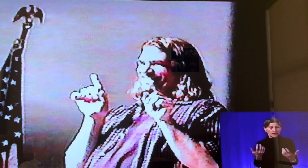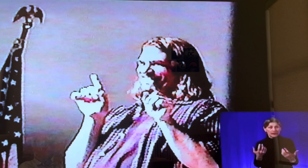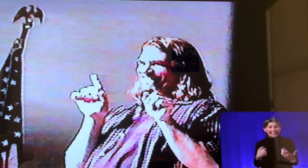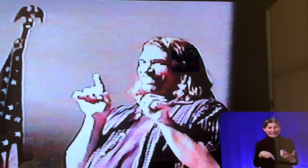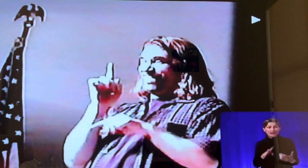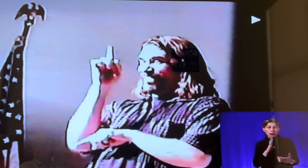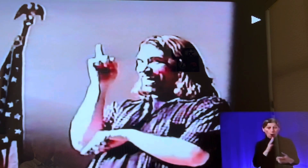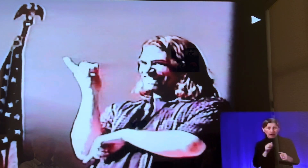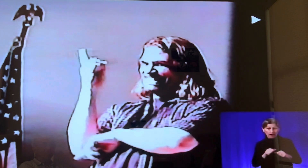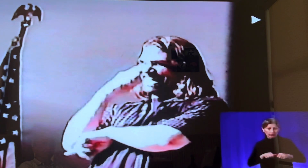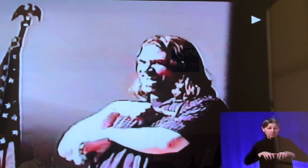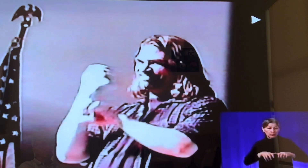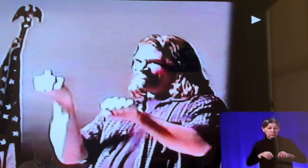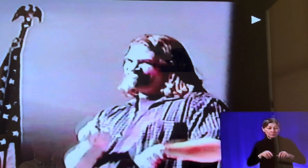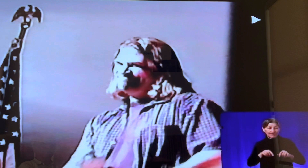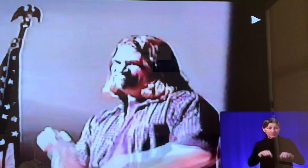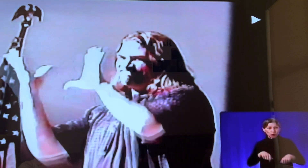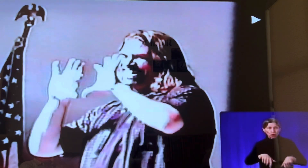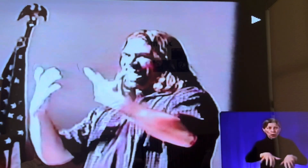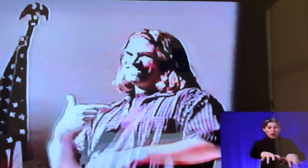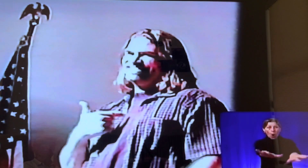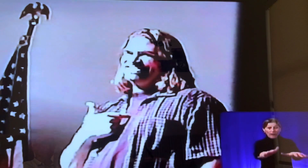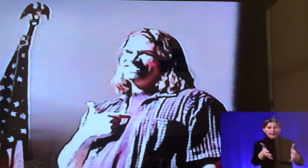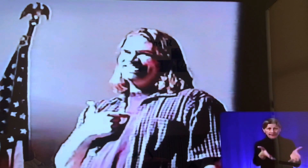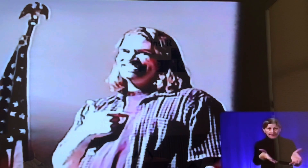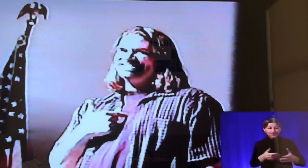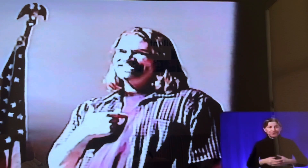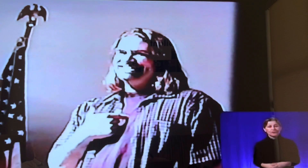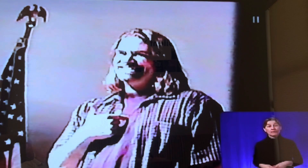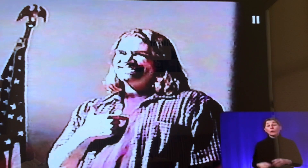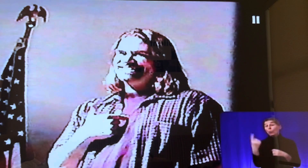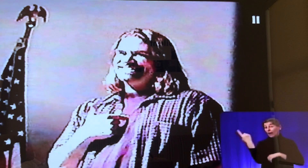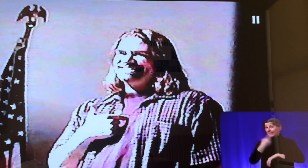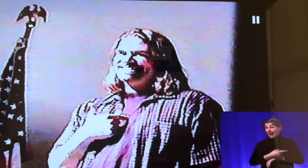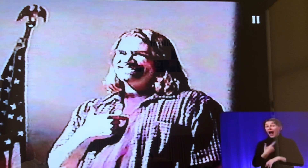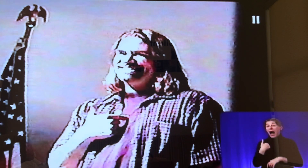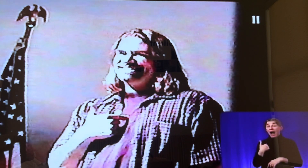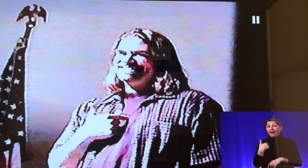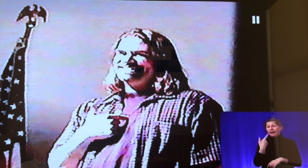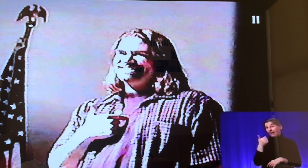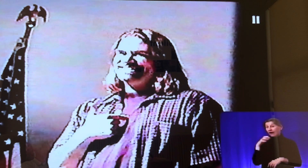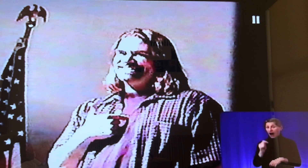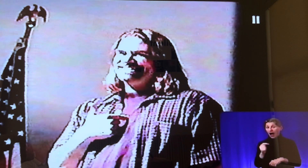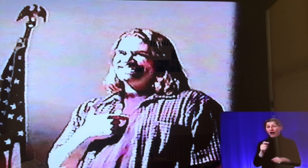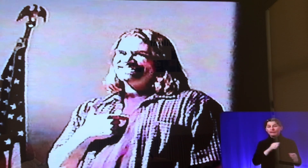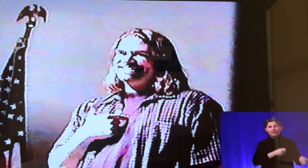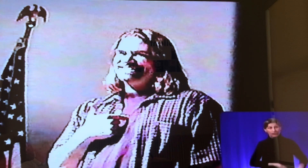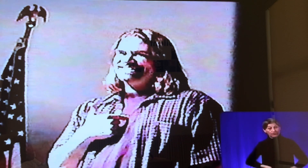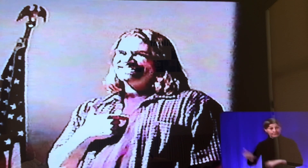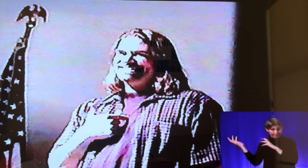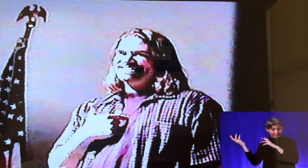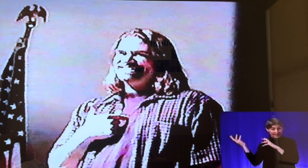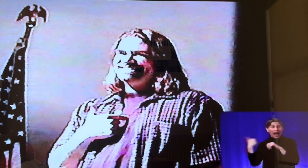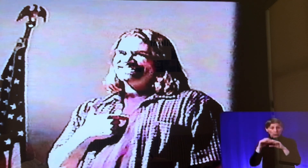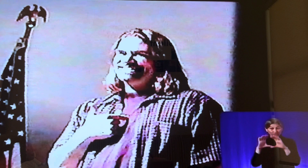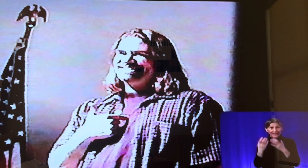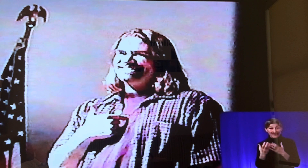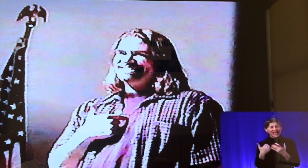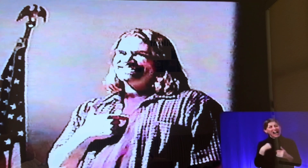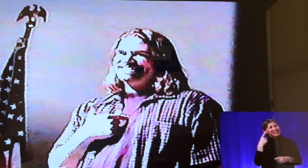audience. Now, one day I got, and he does the thrown out of class. I think that's fine. You